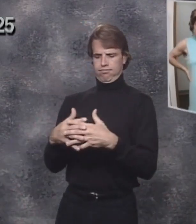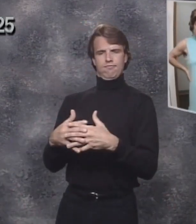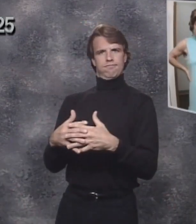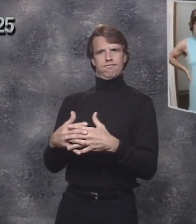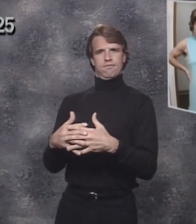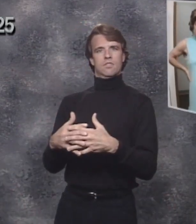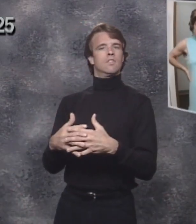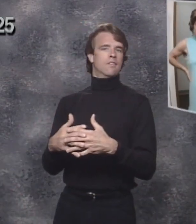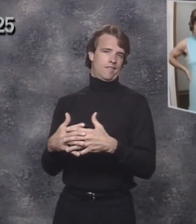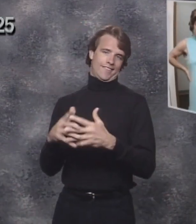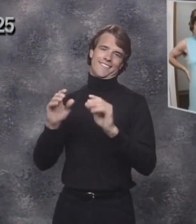Pregnant.